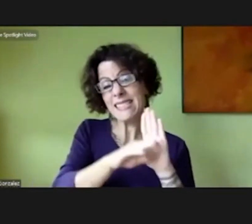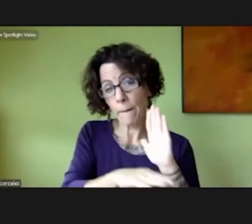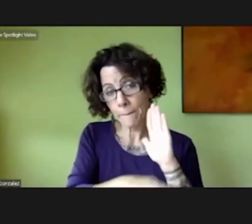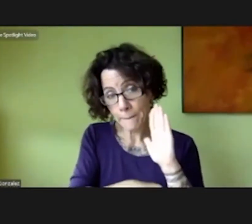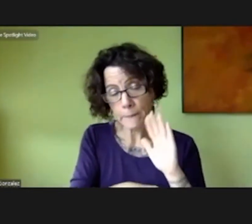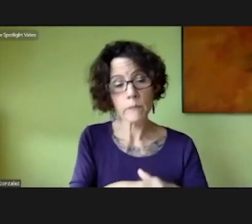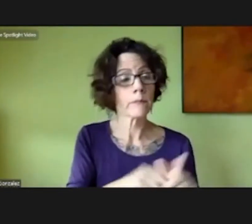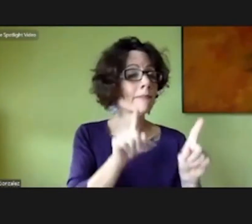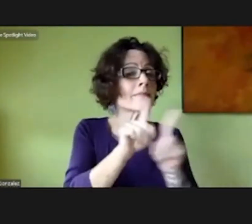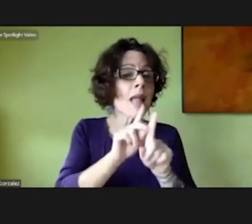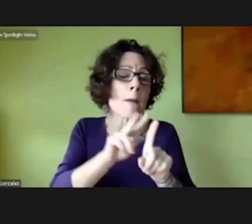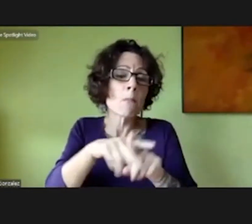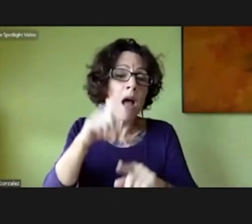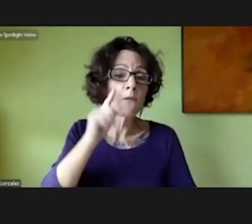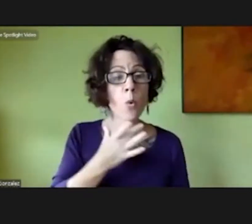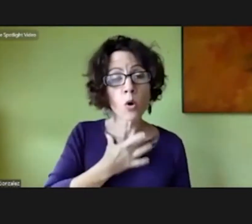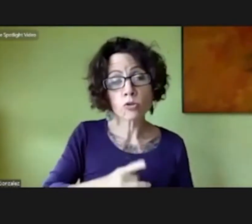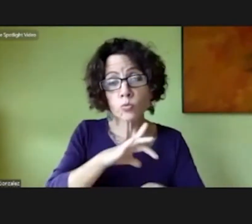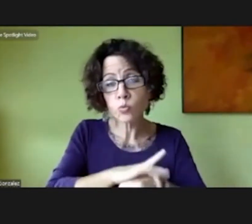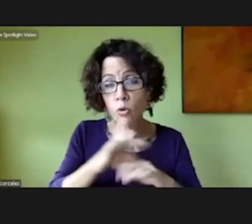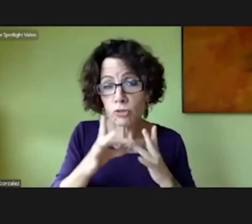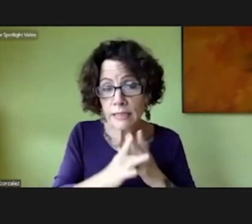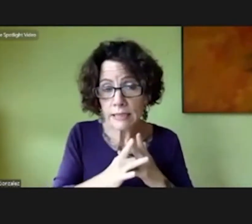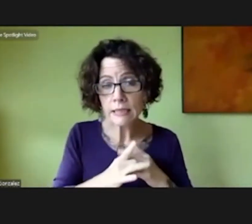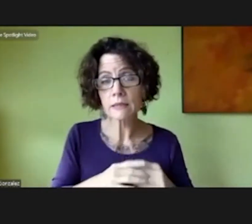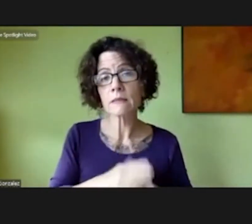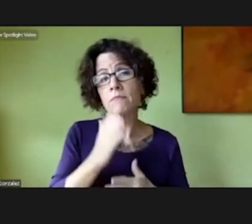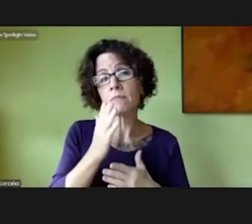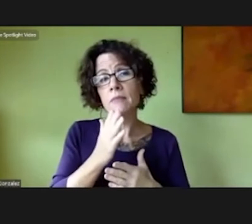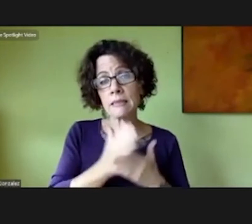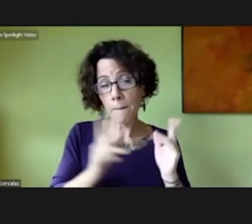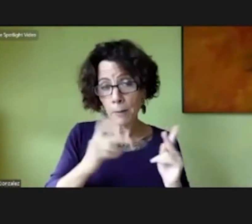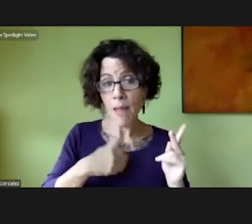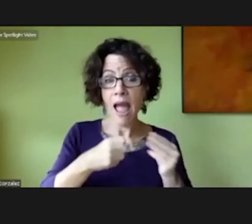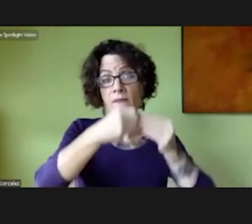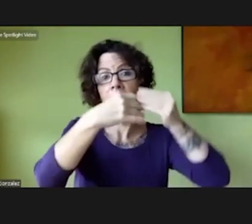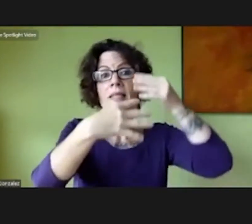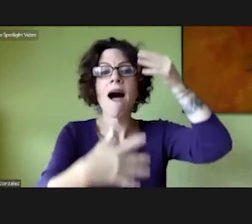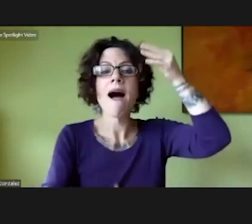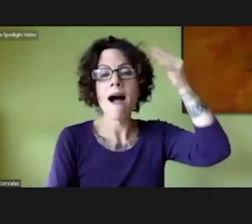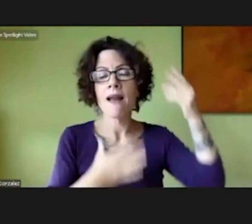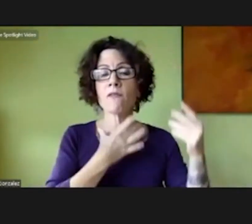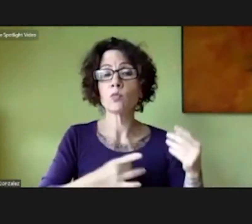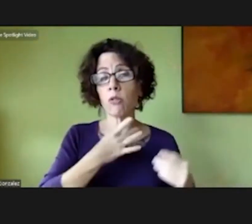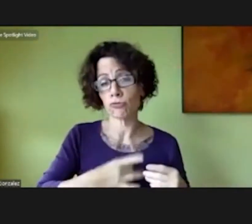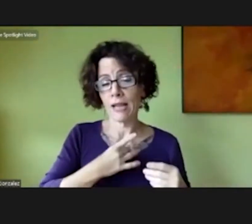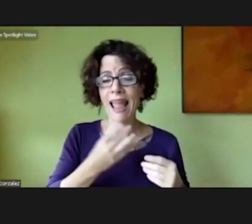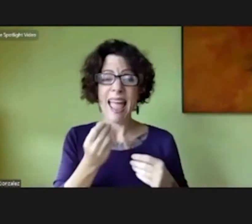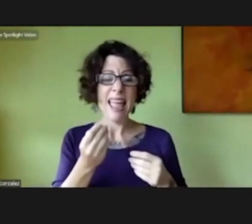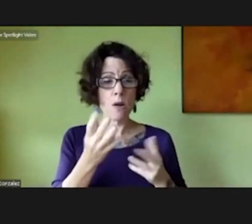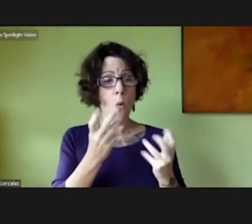very valuable. That's also worth photographing in inventory. If you